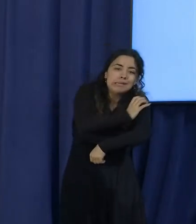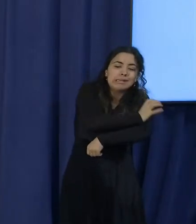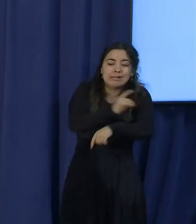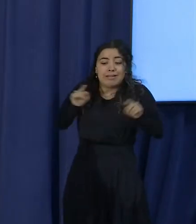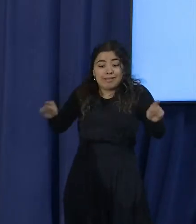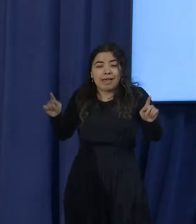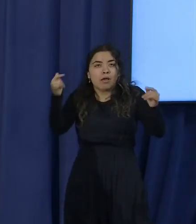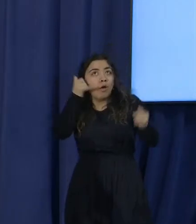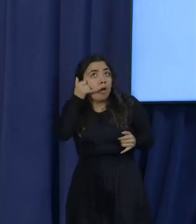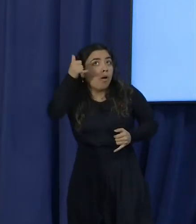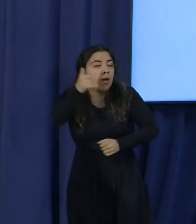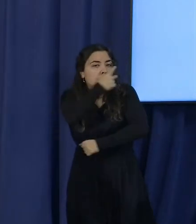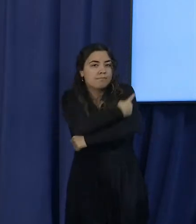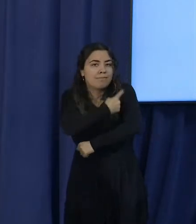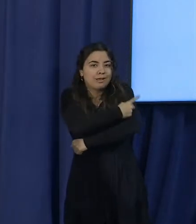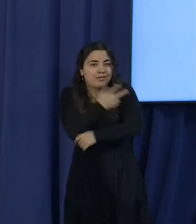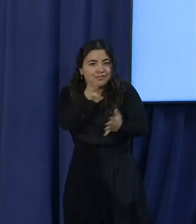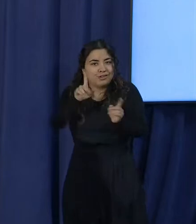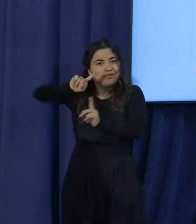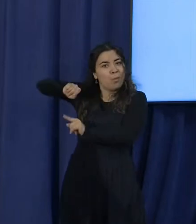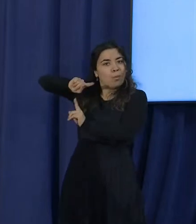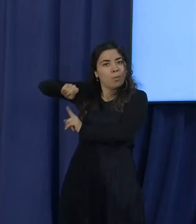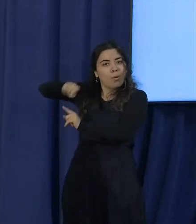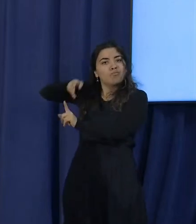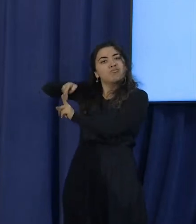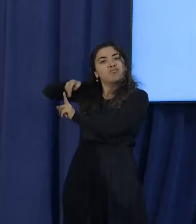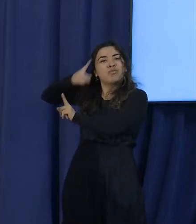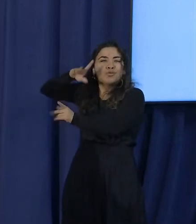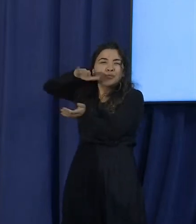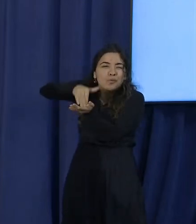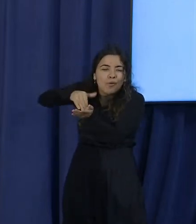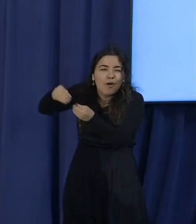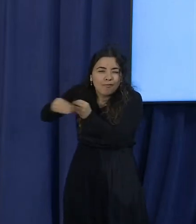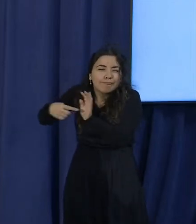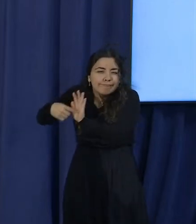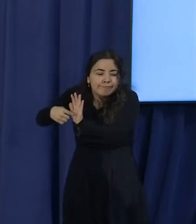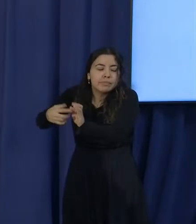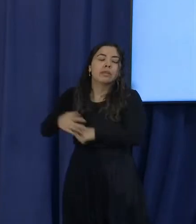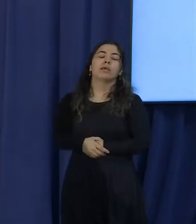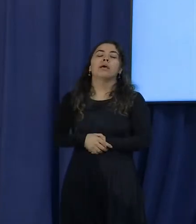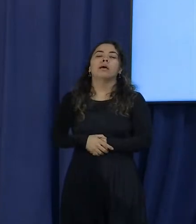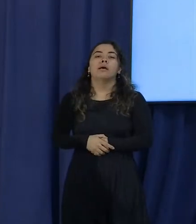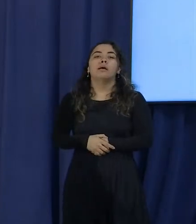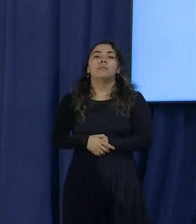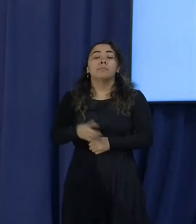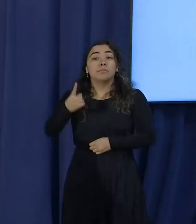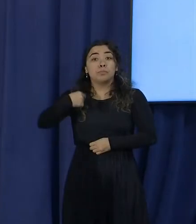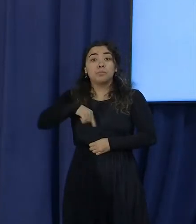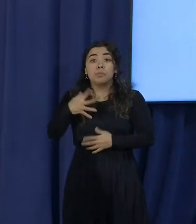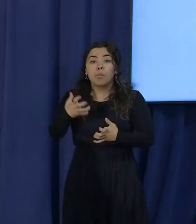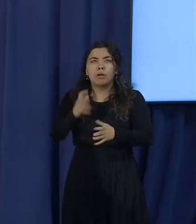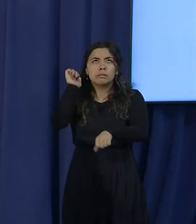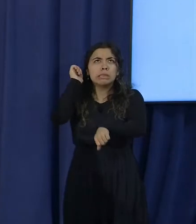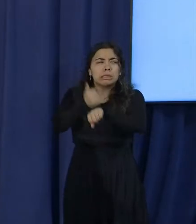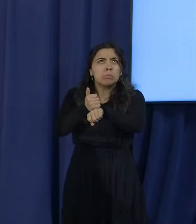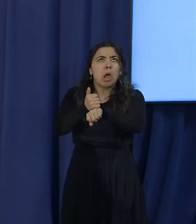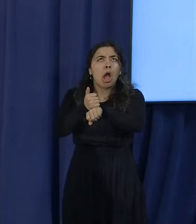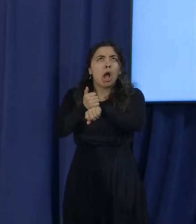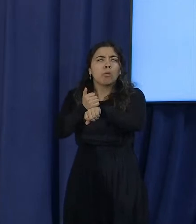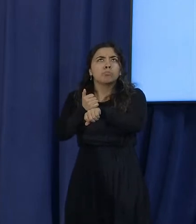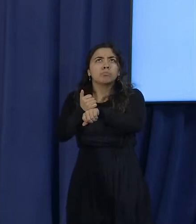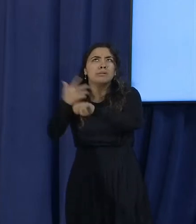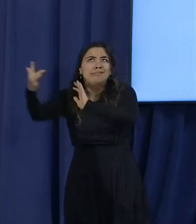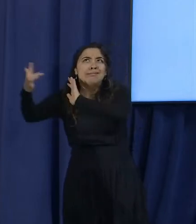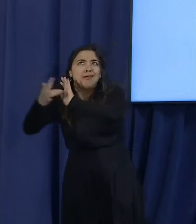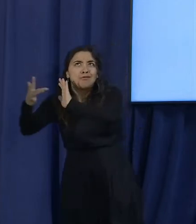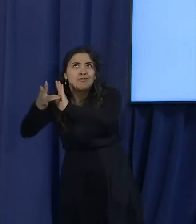where we do have publicly available appointments, we wanted to create a technology-based partnership that would